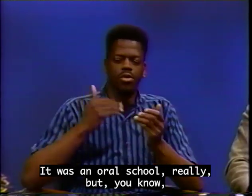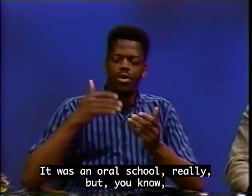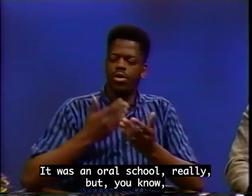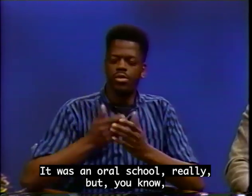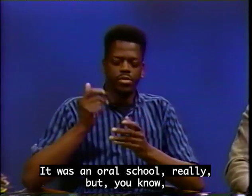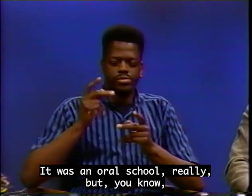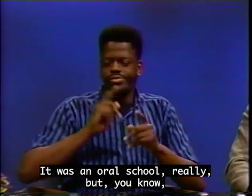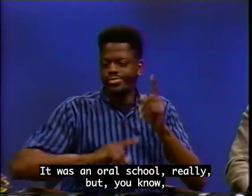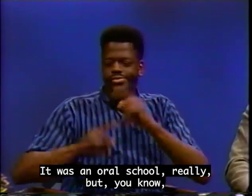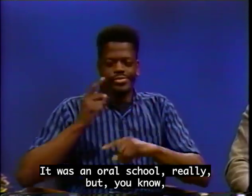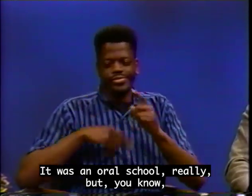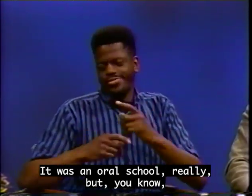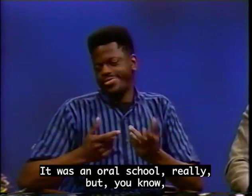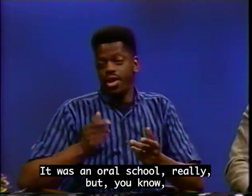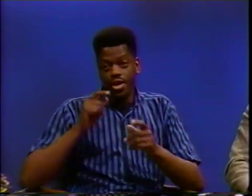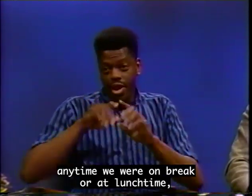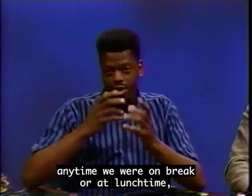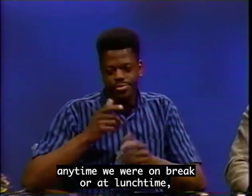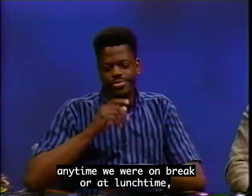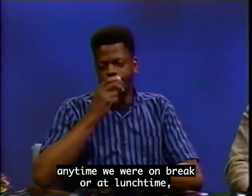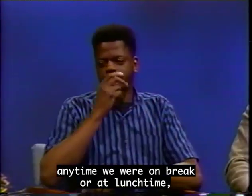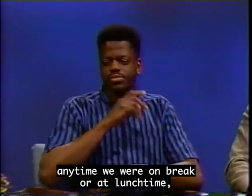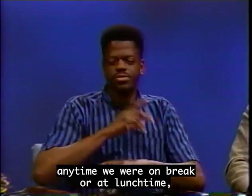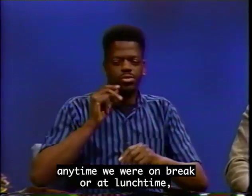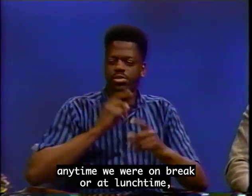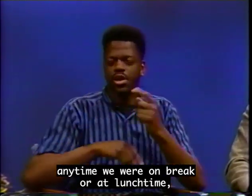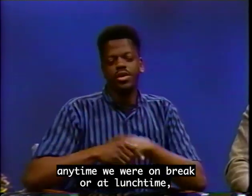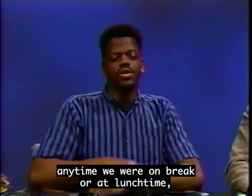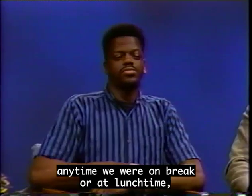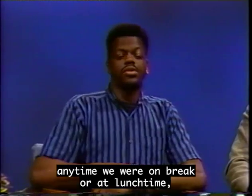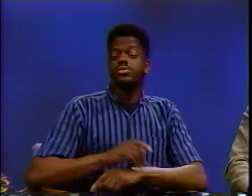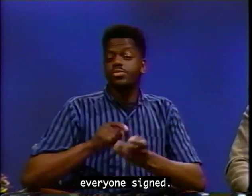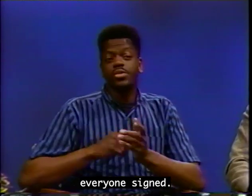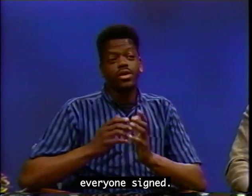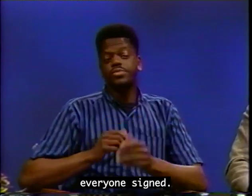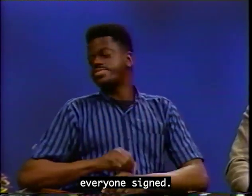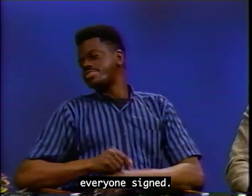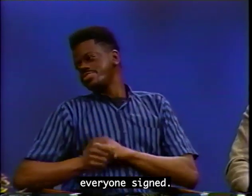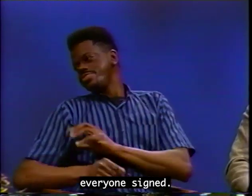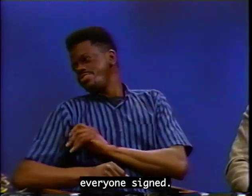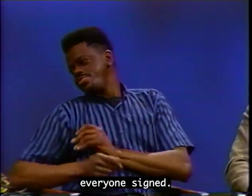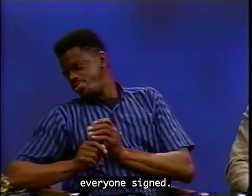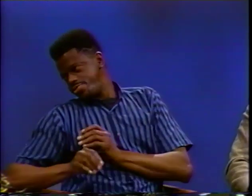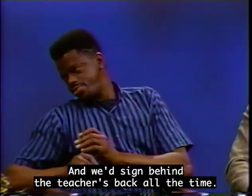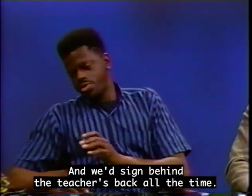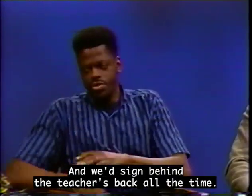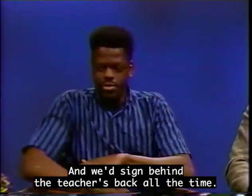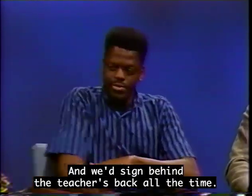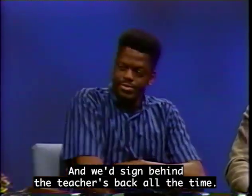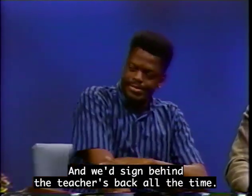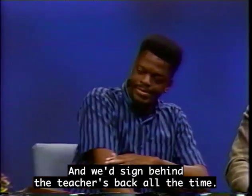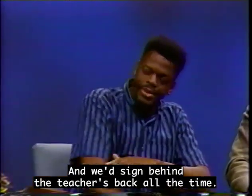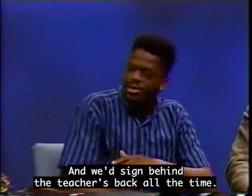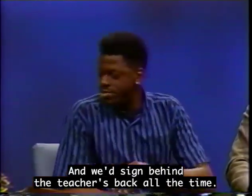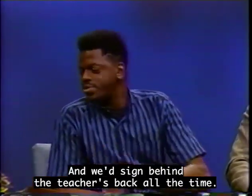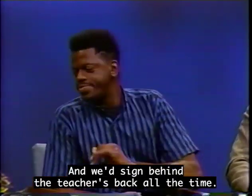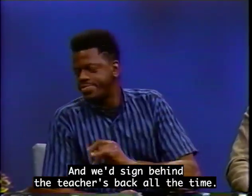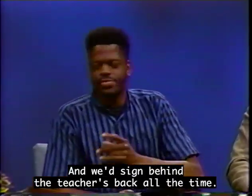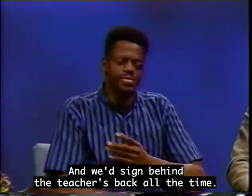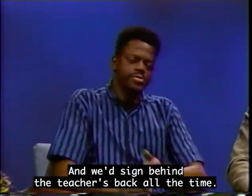It was an oral school, really, but you know, anytime we were on break or at lunchtime, everyone signed. And we'd sign behind the teacher's back all the